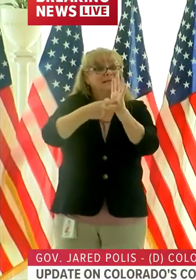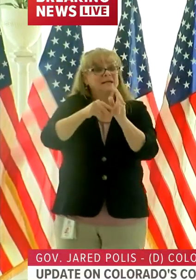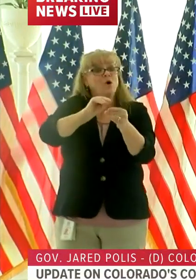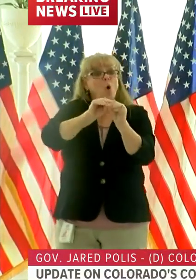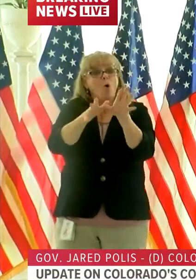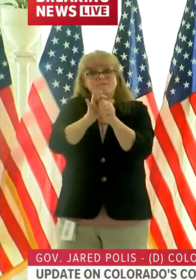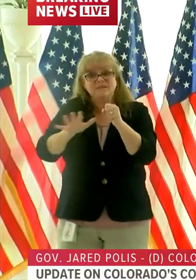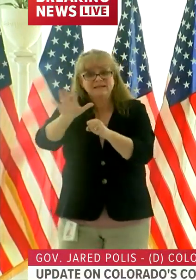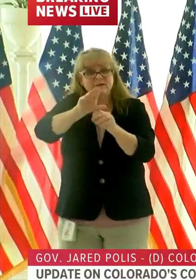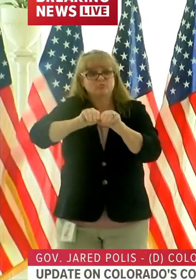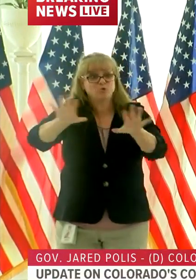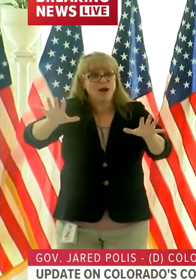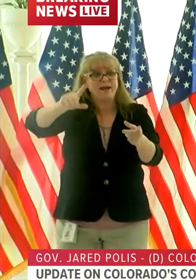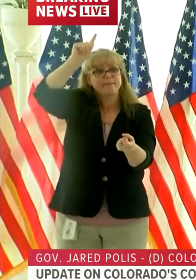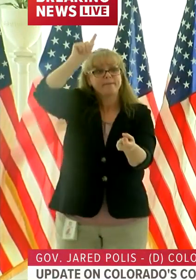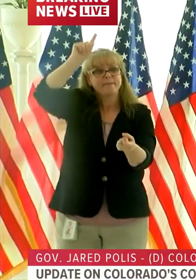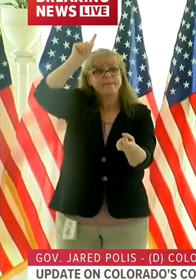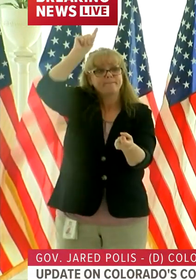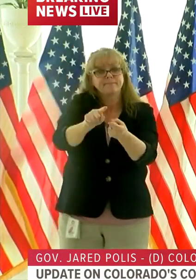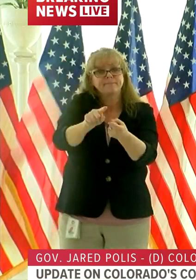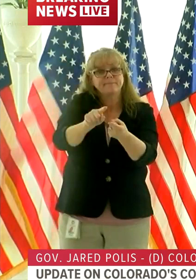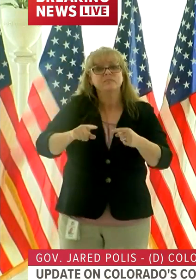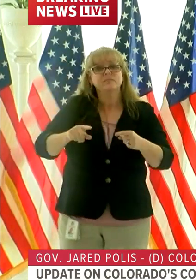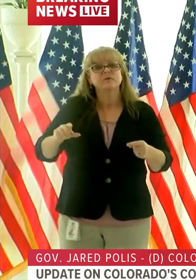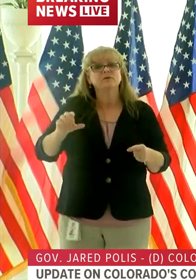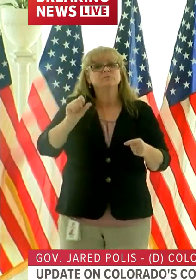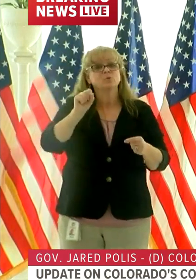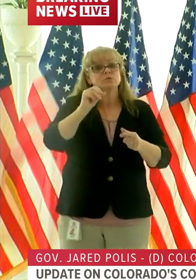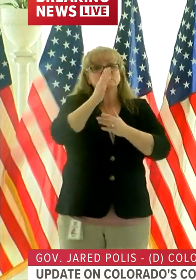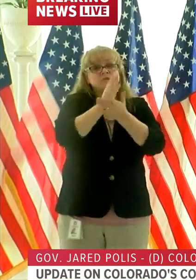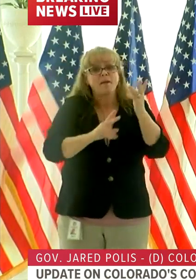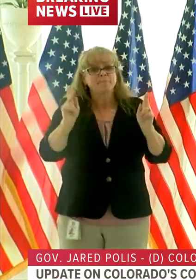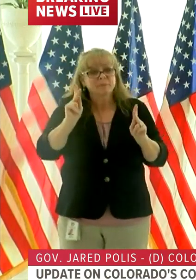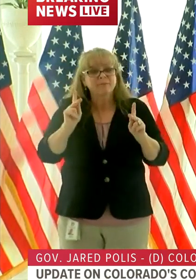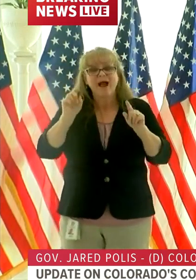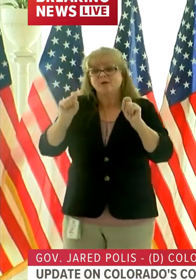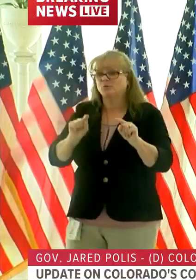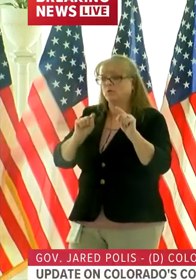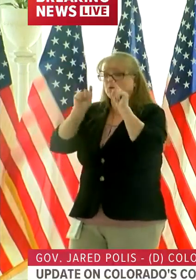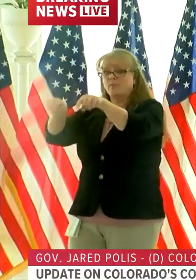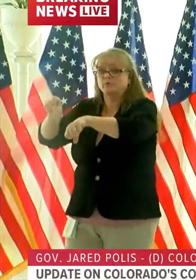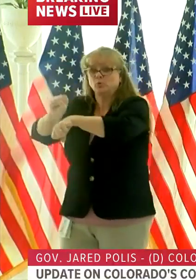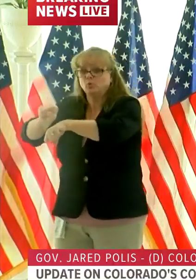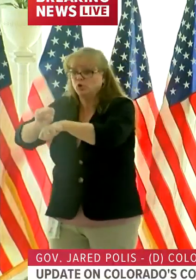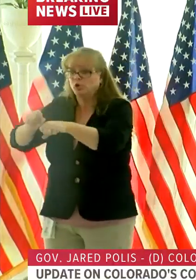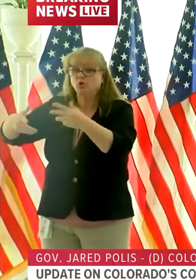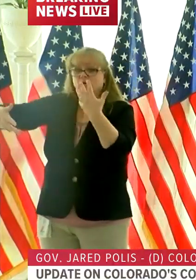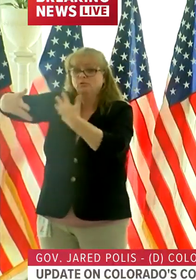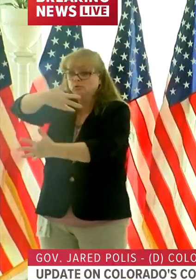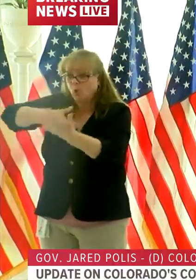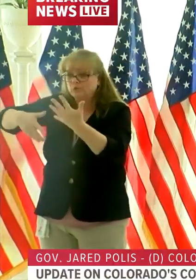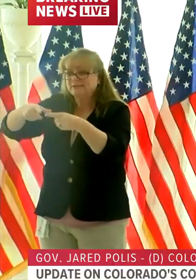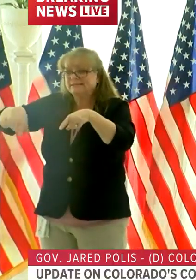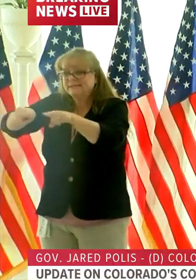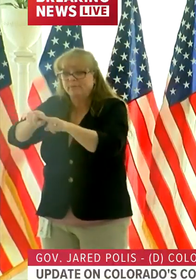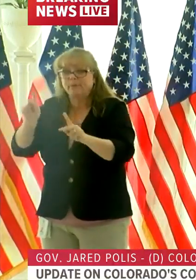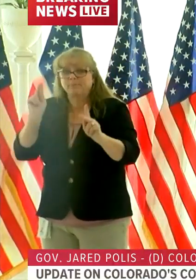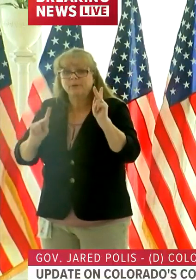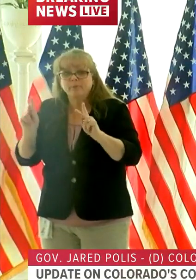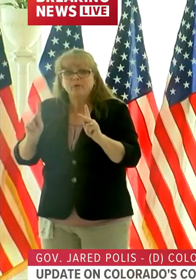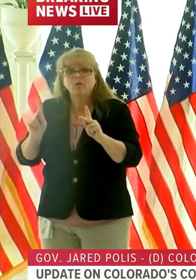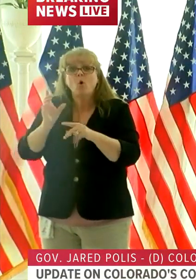might be interacting with almost as many people at work as they always have done. Others might be cutting off all, like my parents, they're seeing no